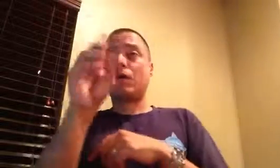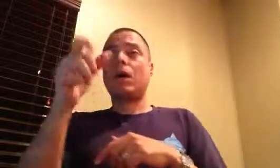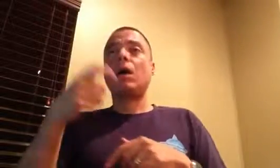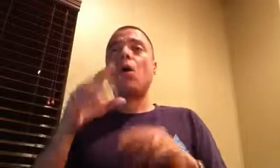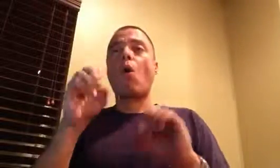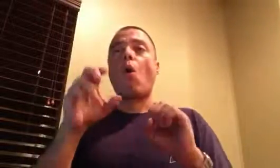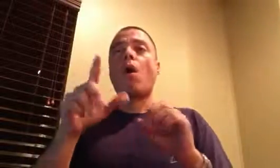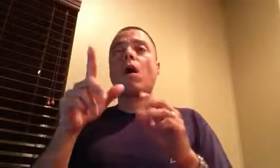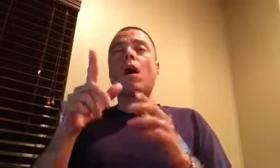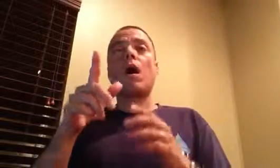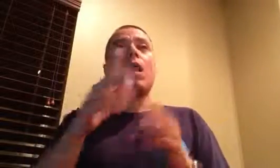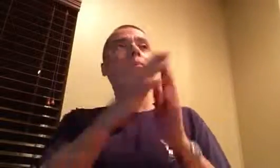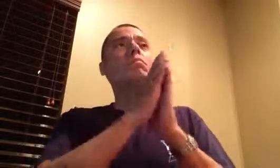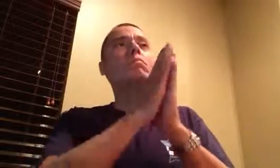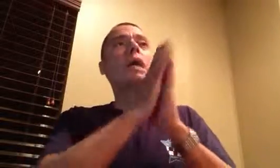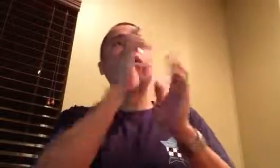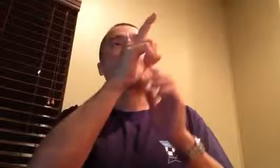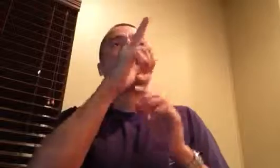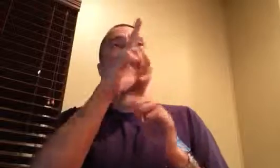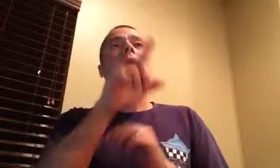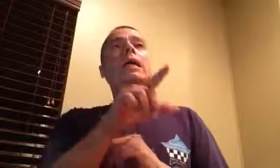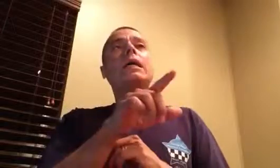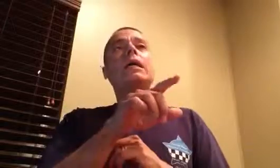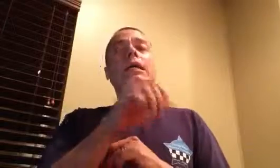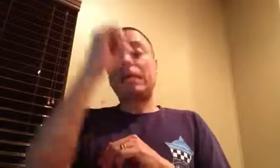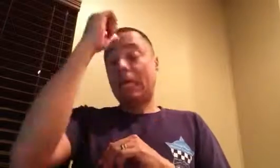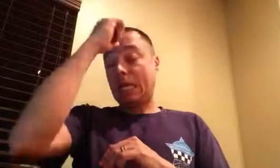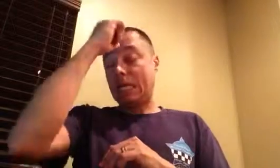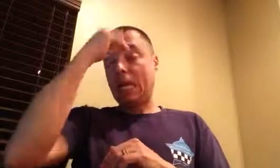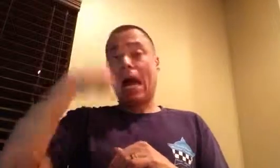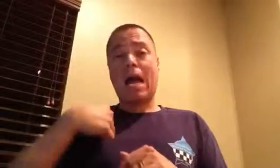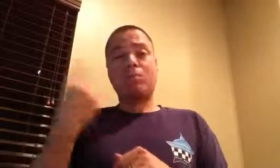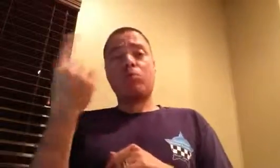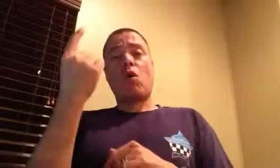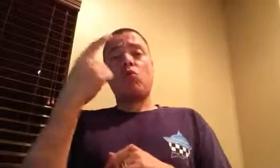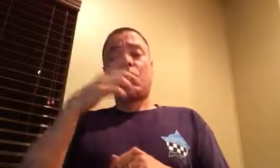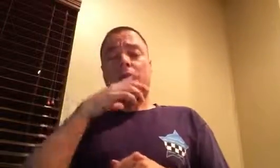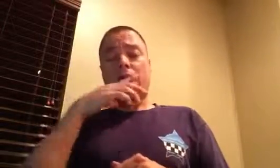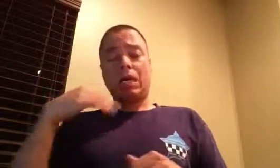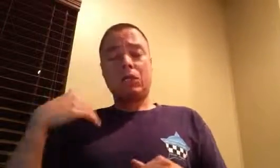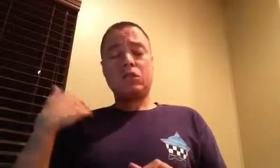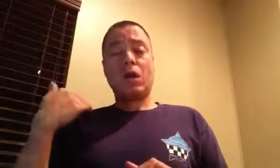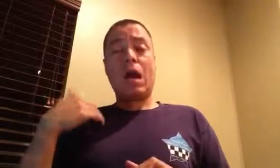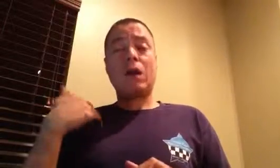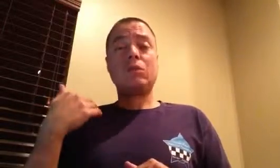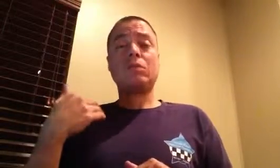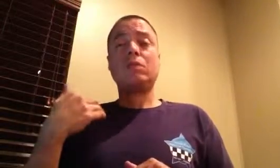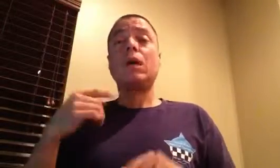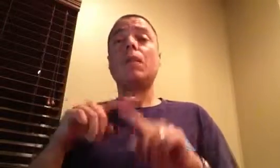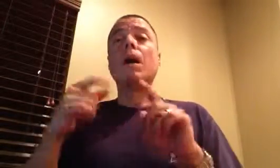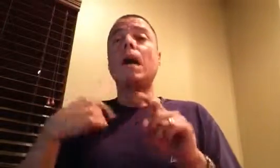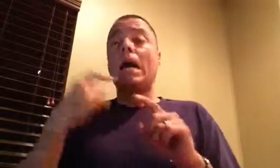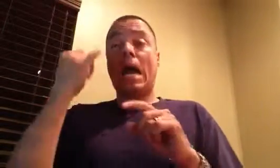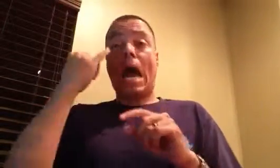India. I am only a child, yet I know if all the money spent on war was spent